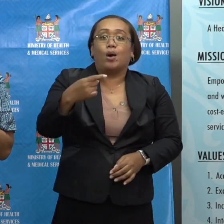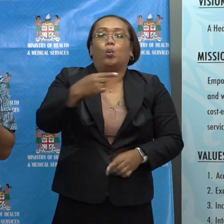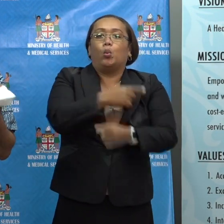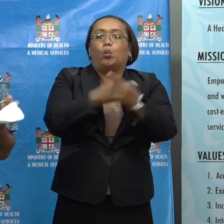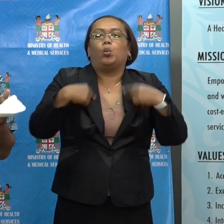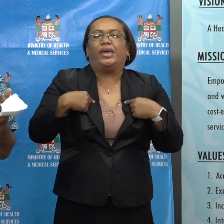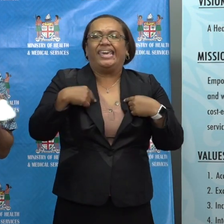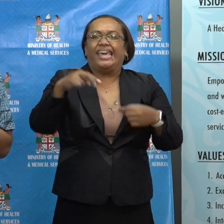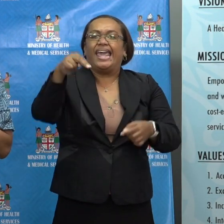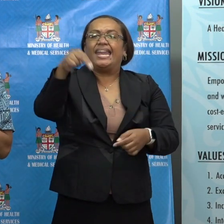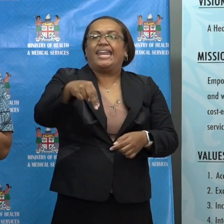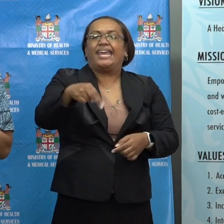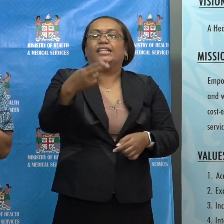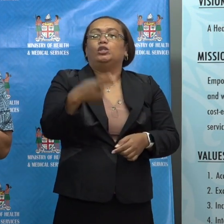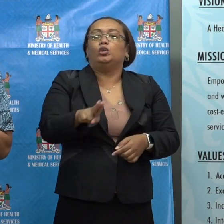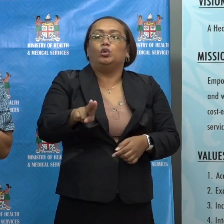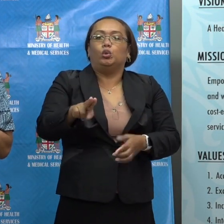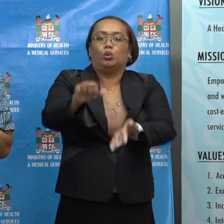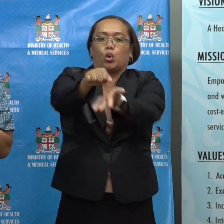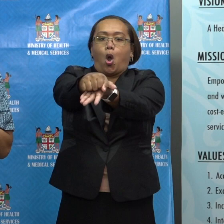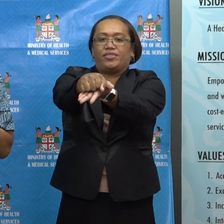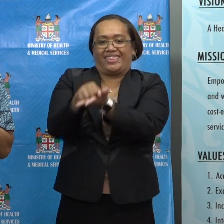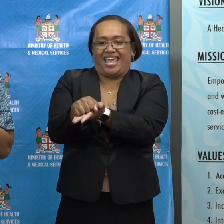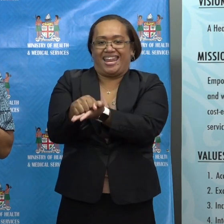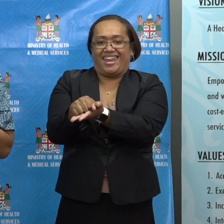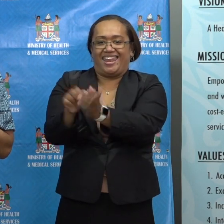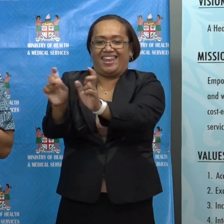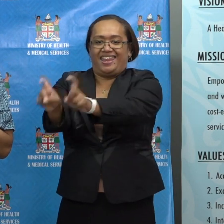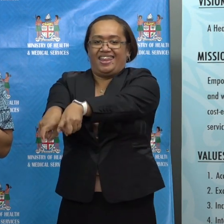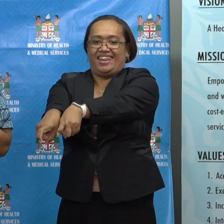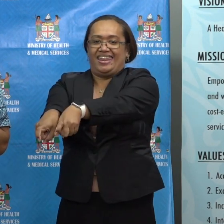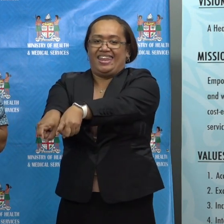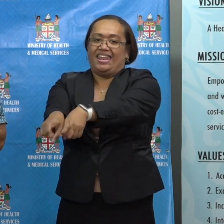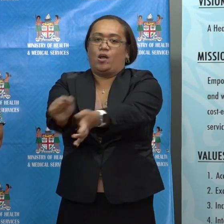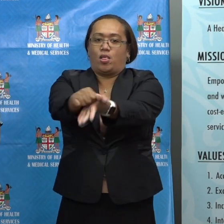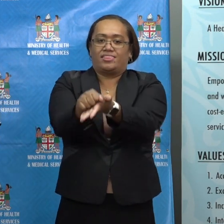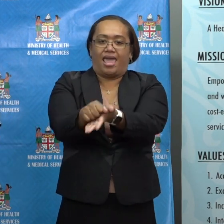how that's a necessity moving forward.